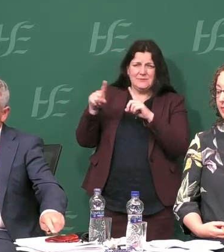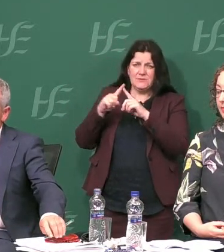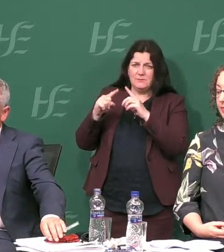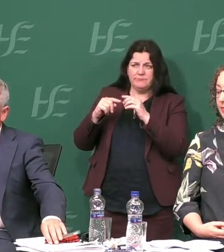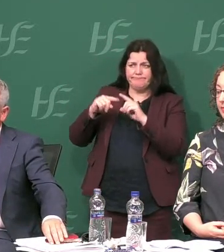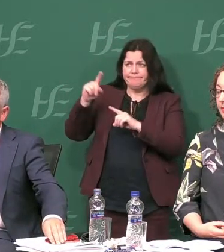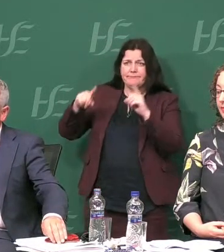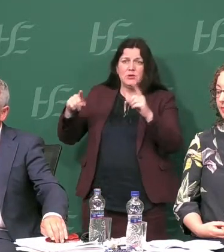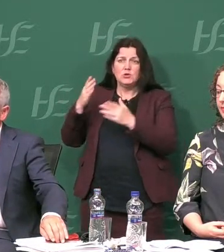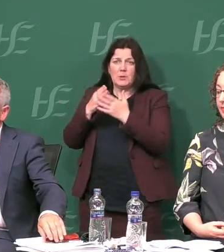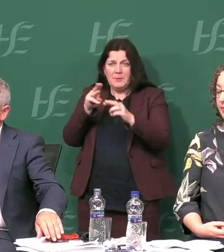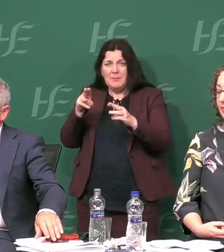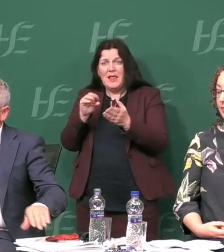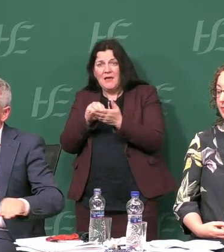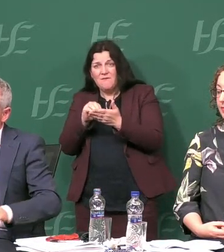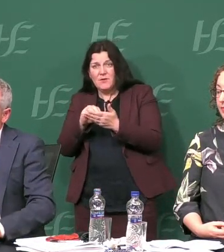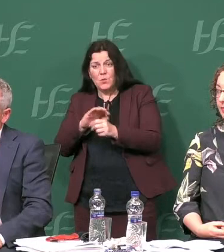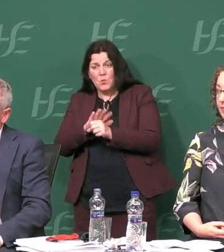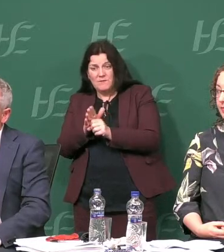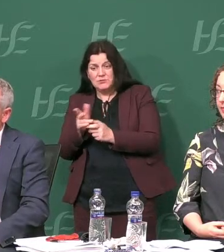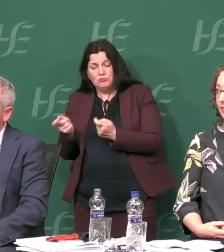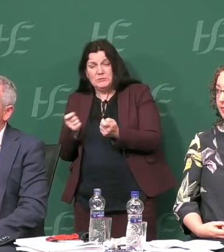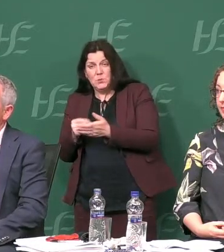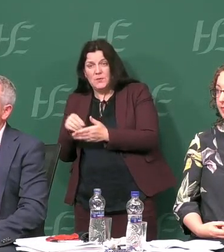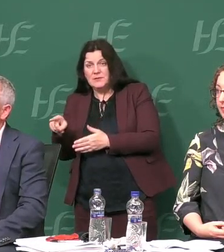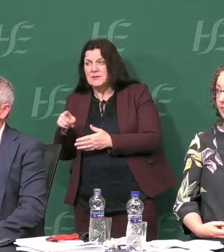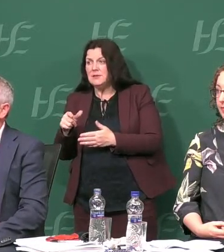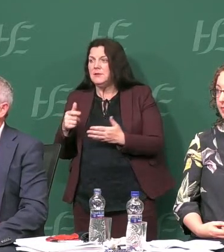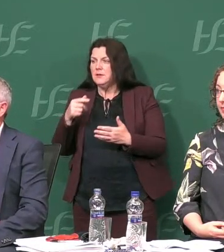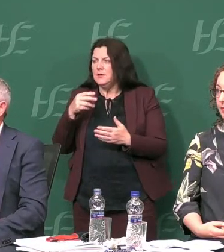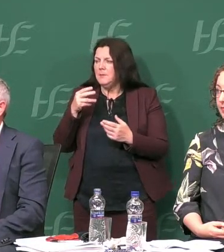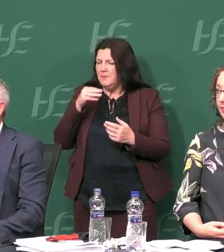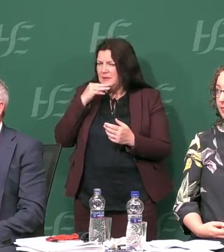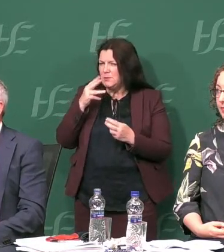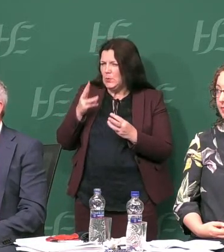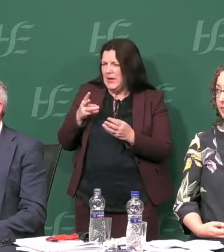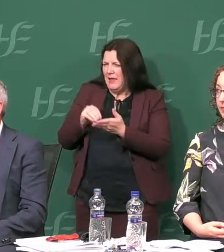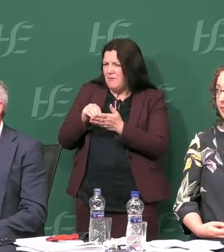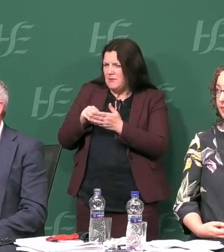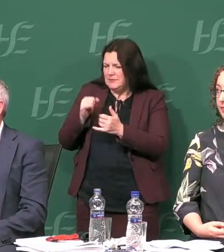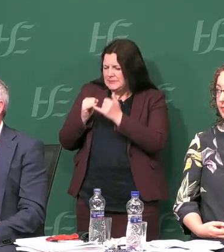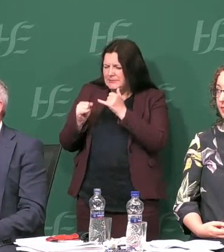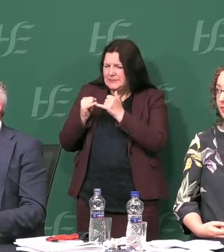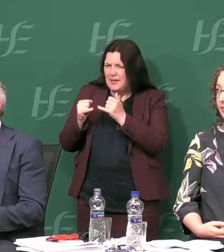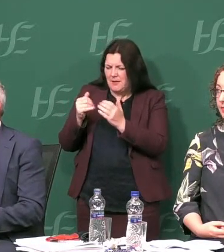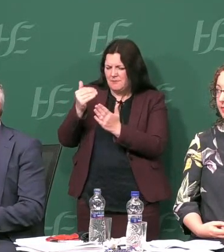between the 70% and 90%, that we've captured a lot more granularity of those people